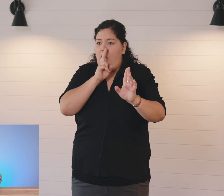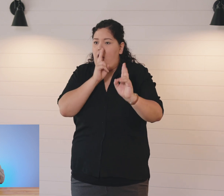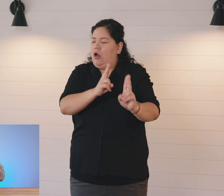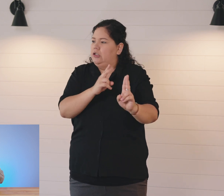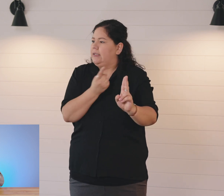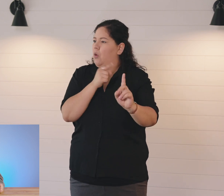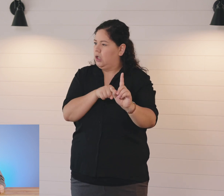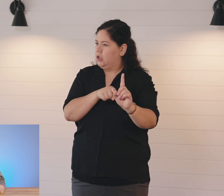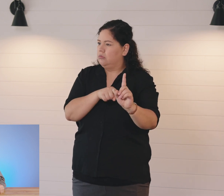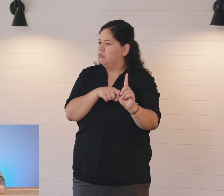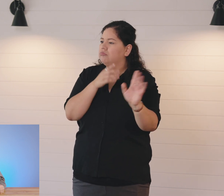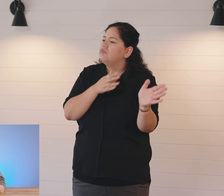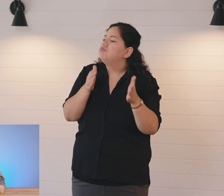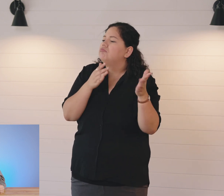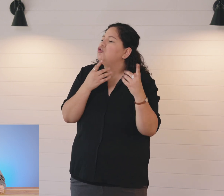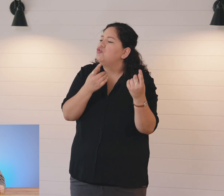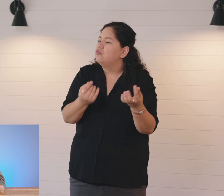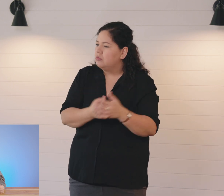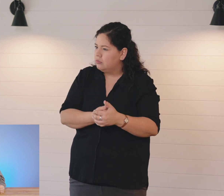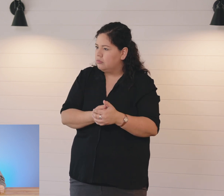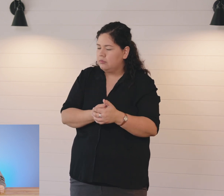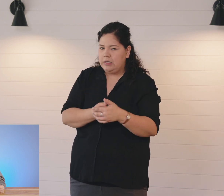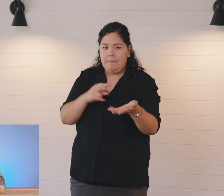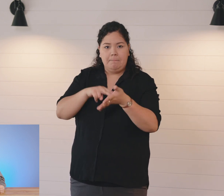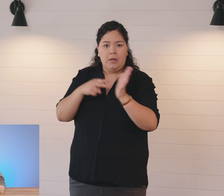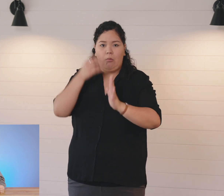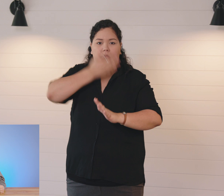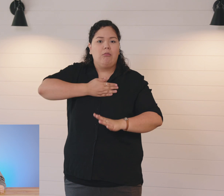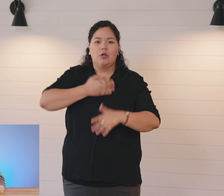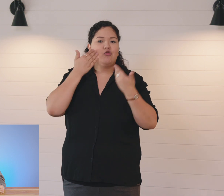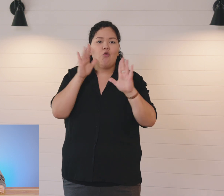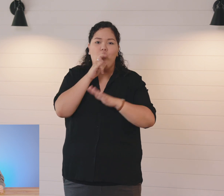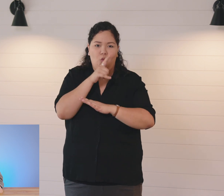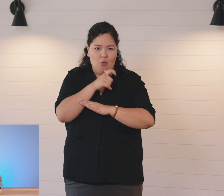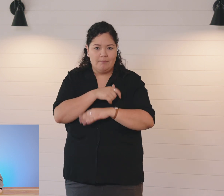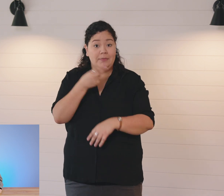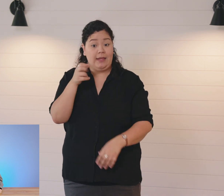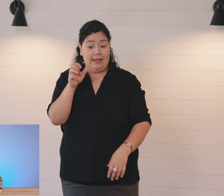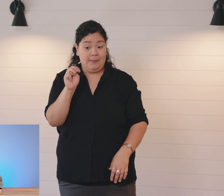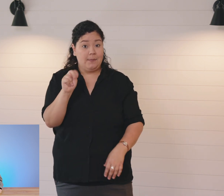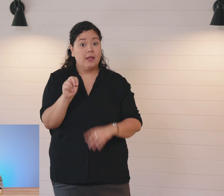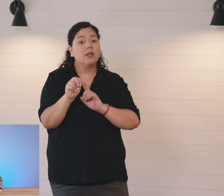about. What should I do, Haman, for the man I want to honor?" Now, Haman,